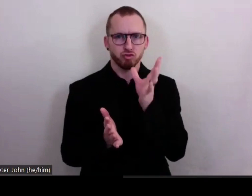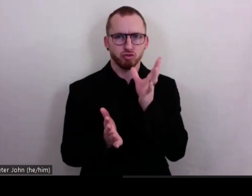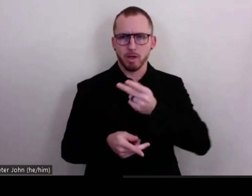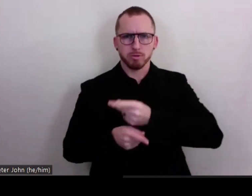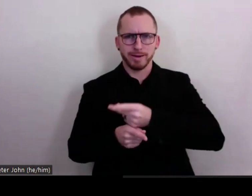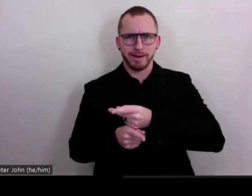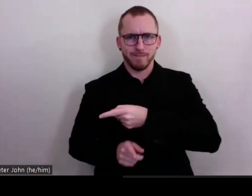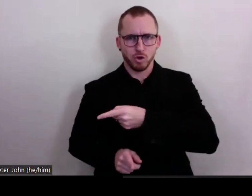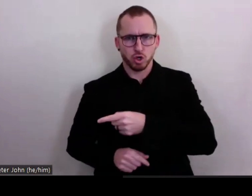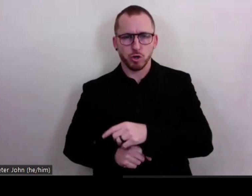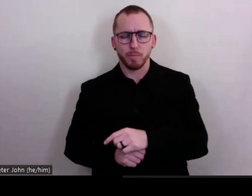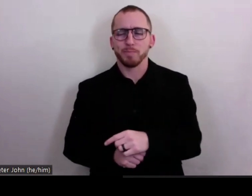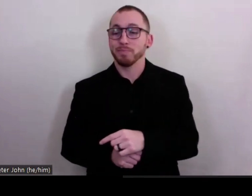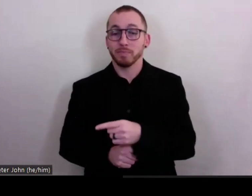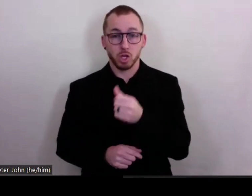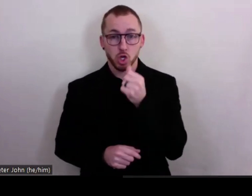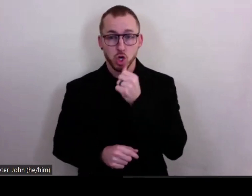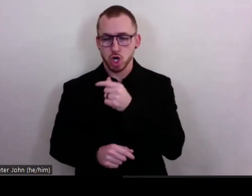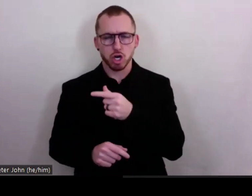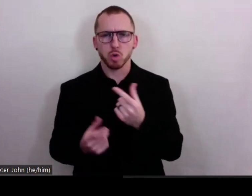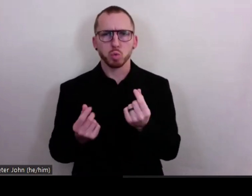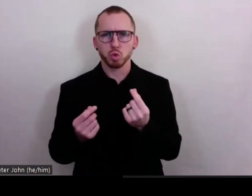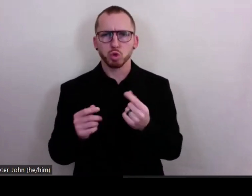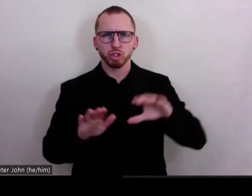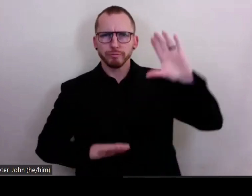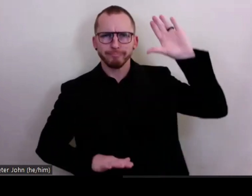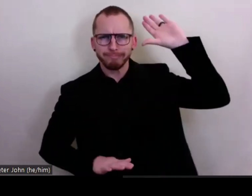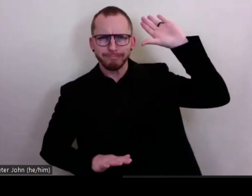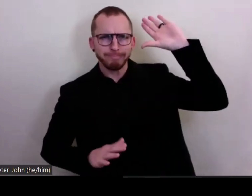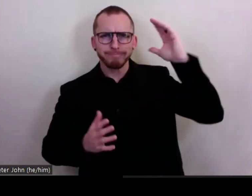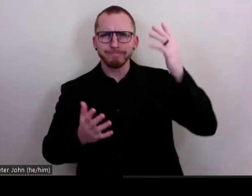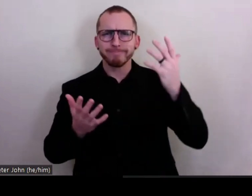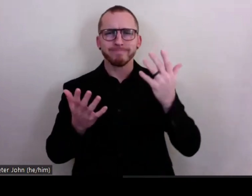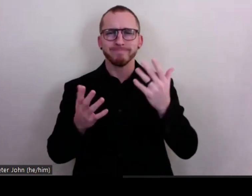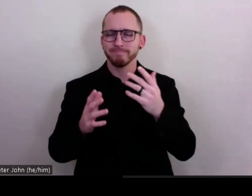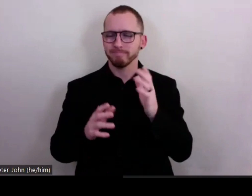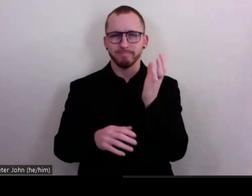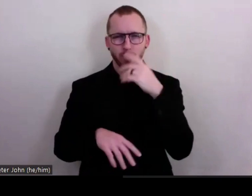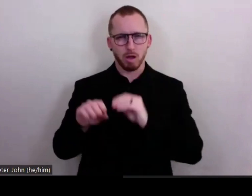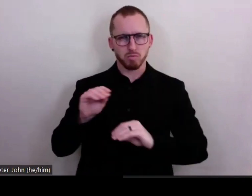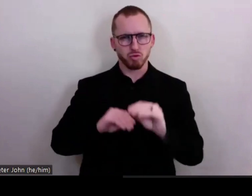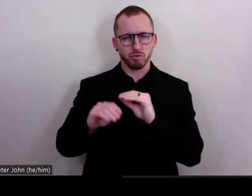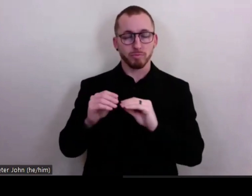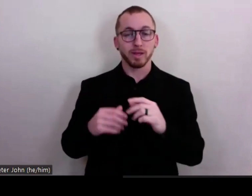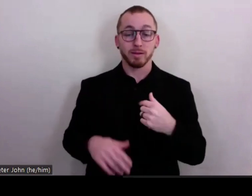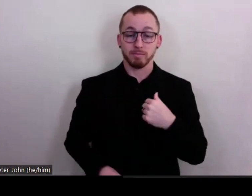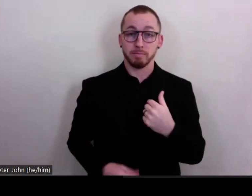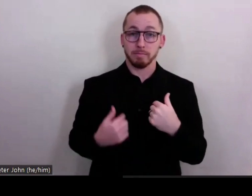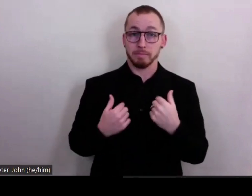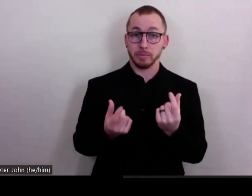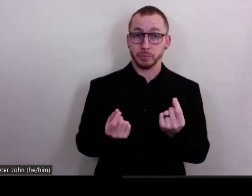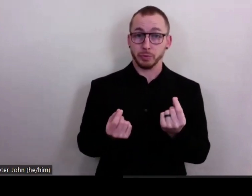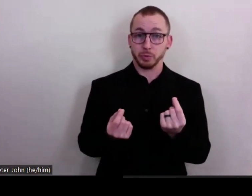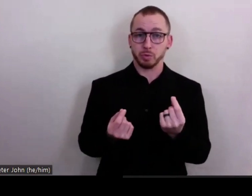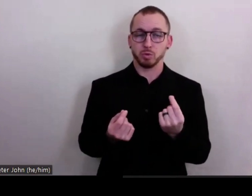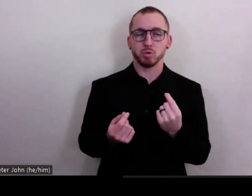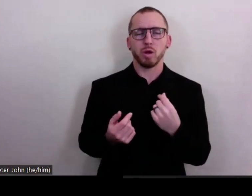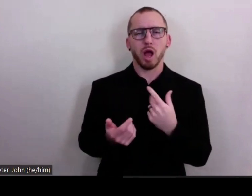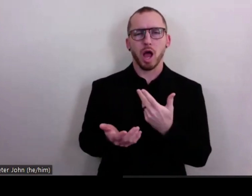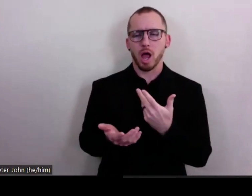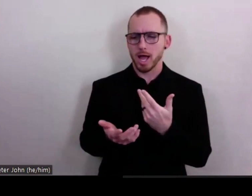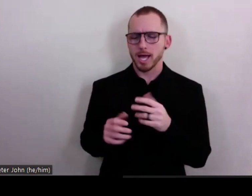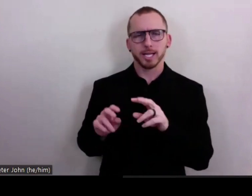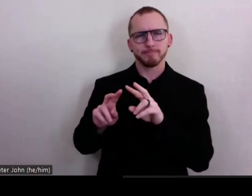like this. And so the kind of work that I get privileged to do is being able to work with a physical or sexual